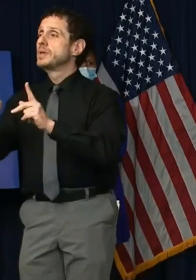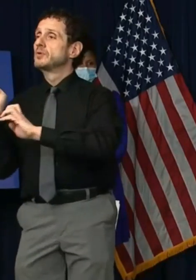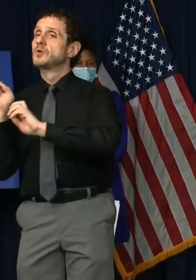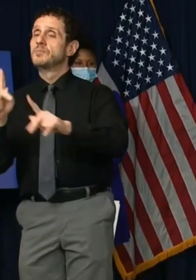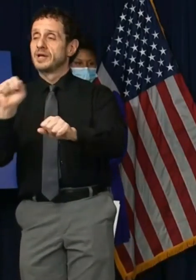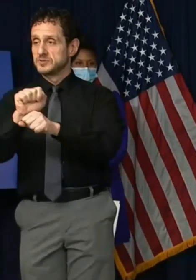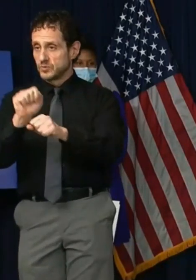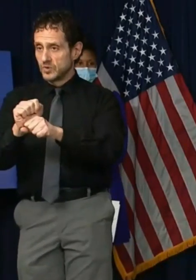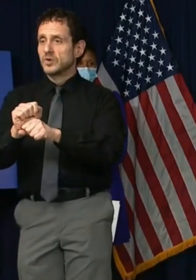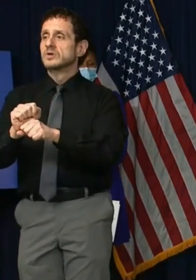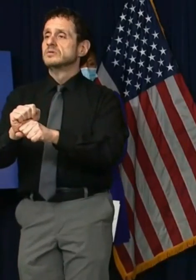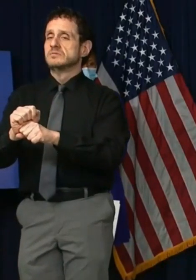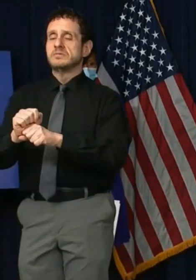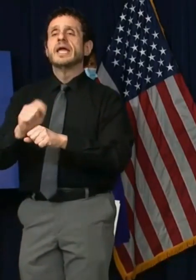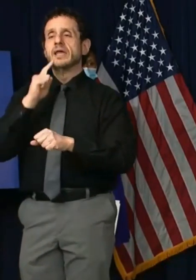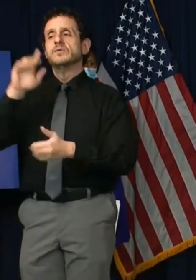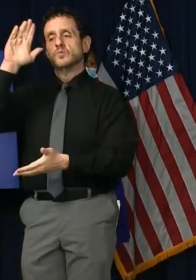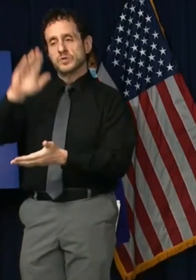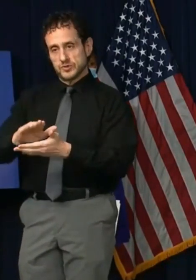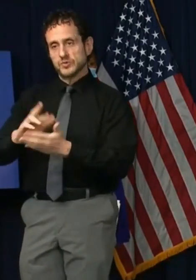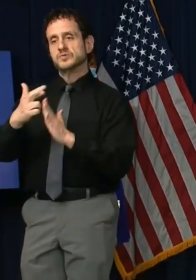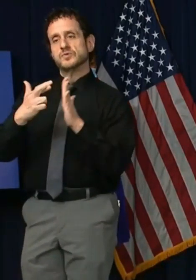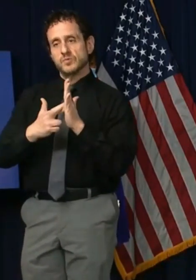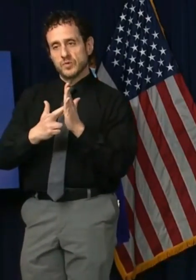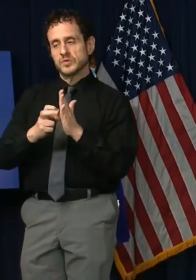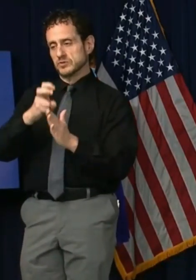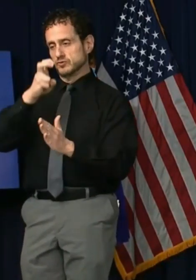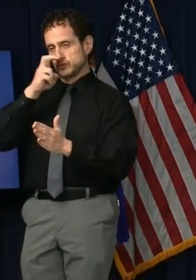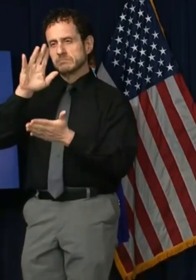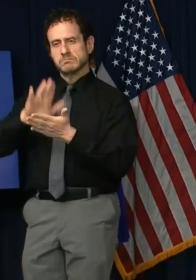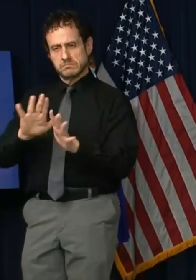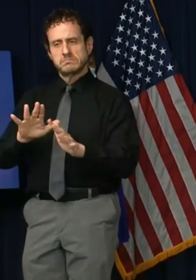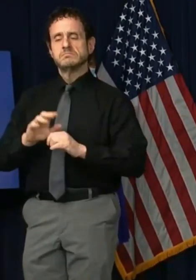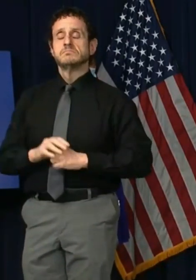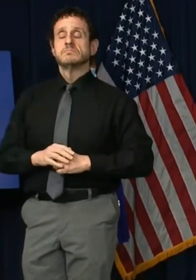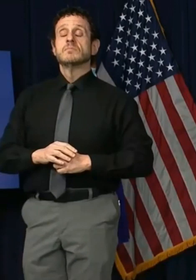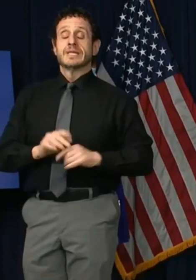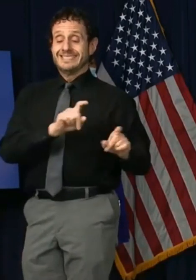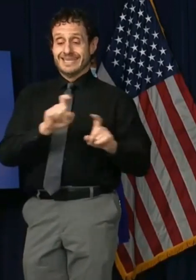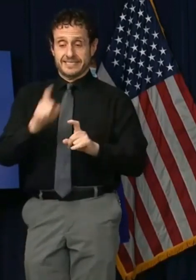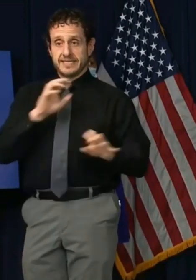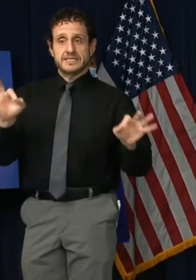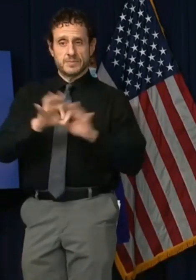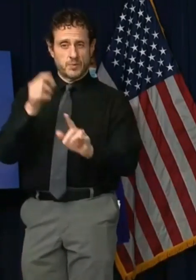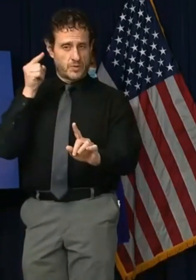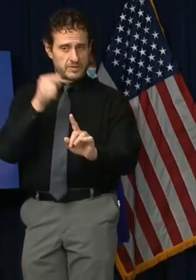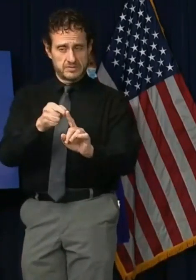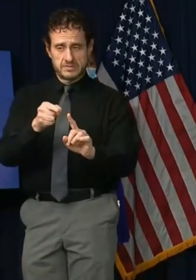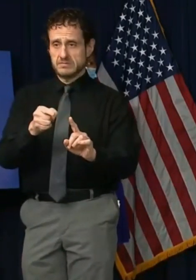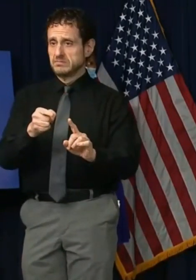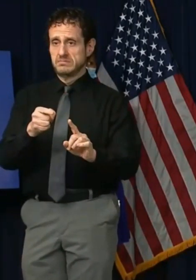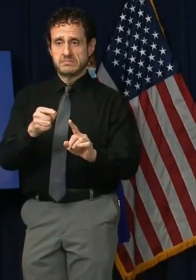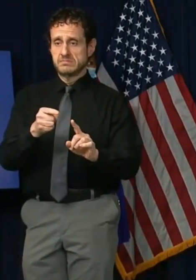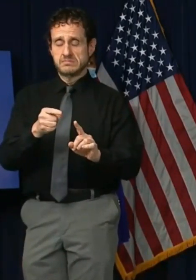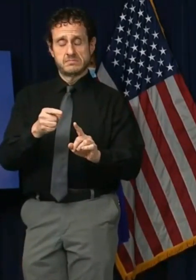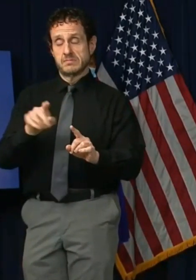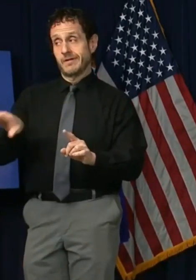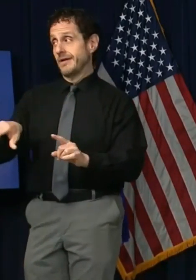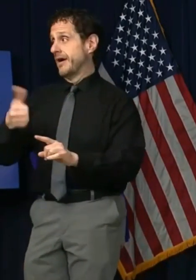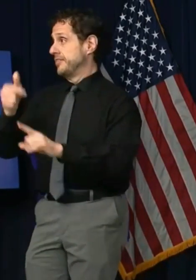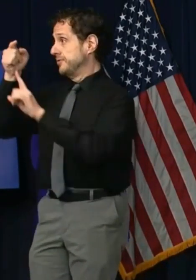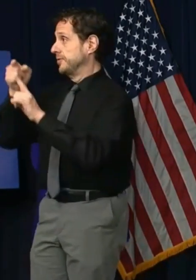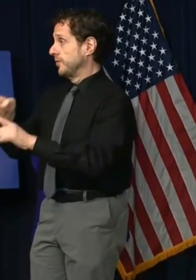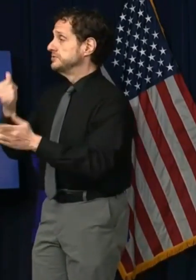the face of this virus, testing is really key to everything else that we need to do to